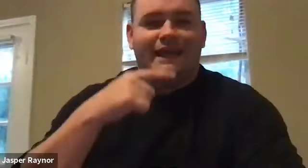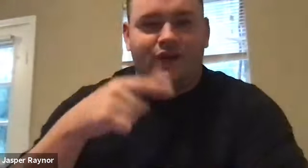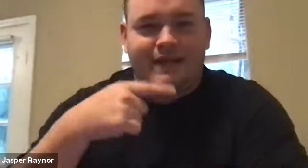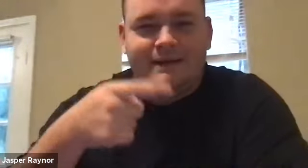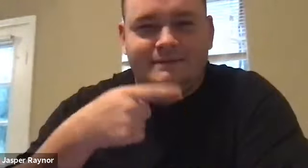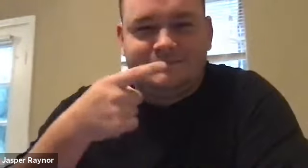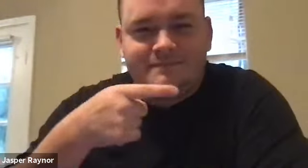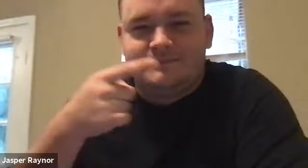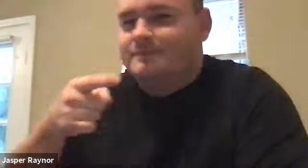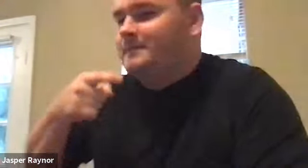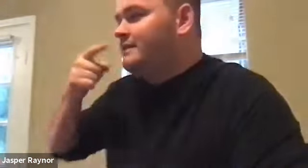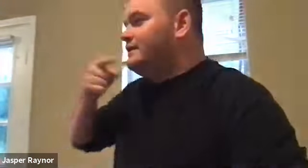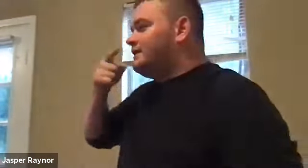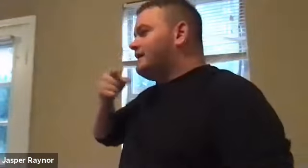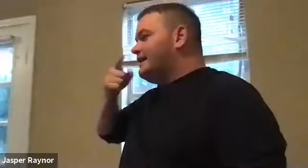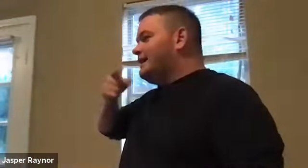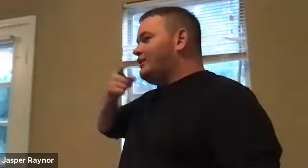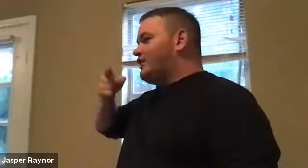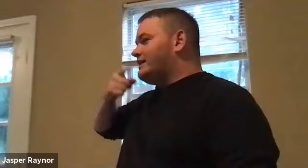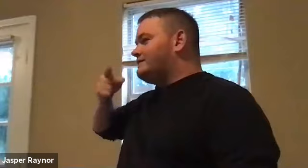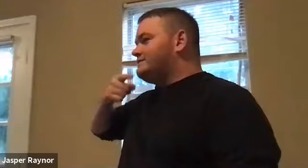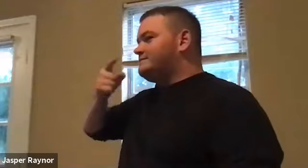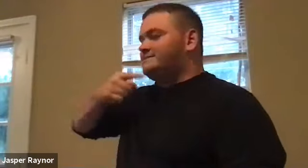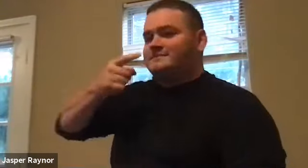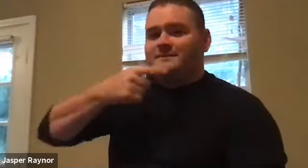Hearing. difference between I don't understand?